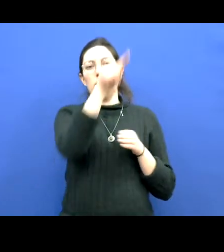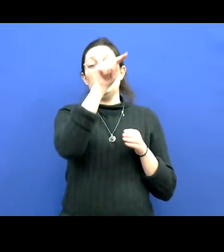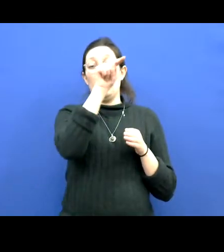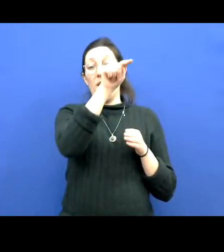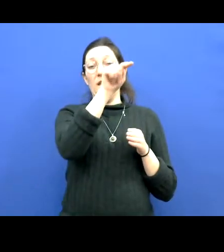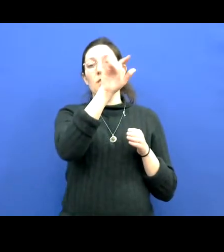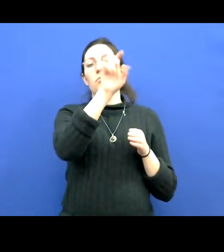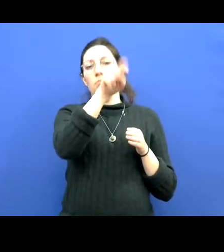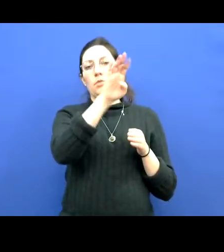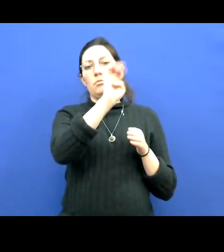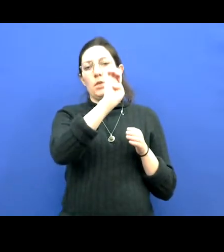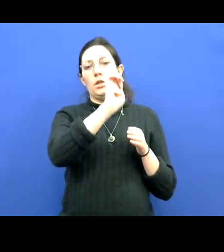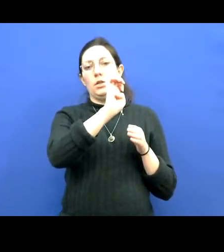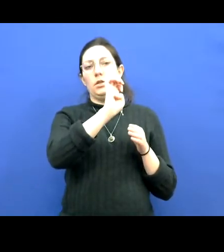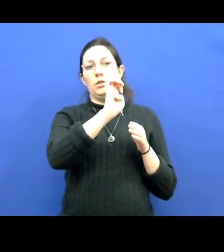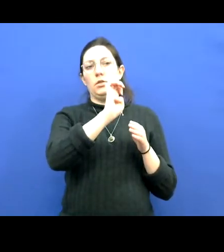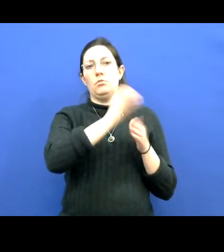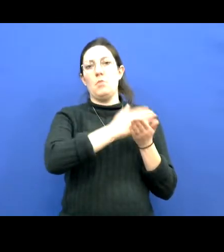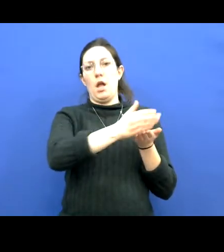So